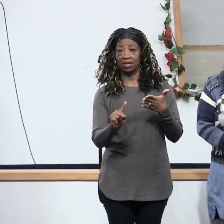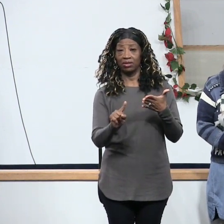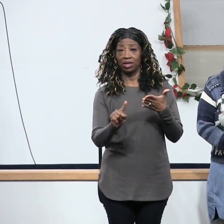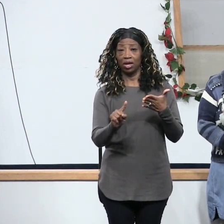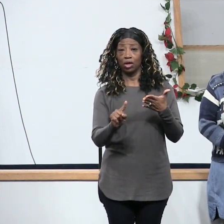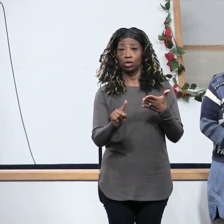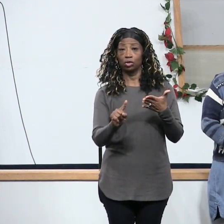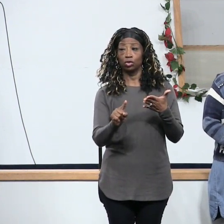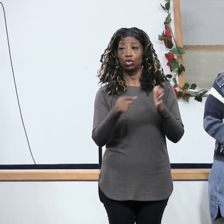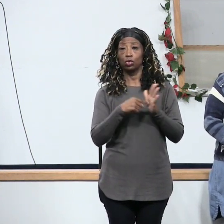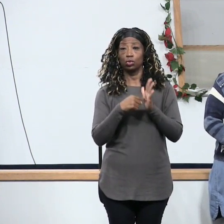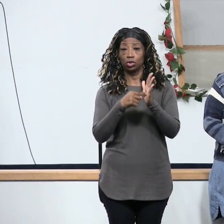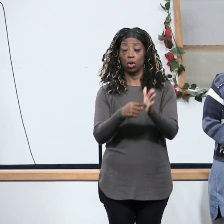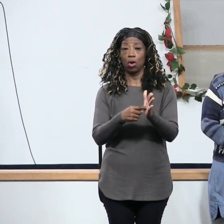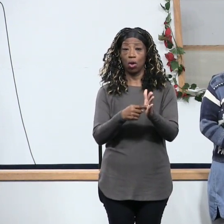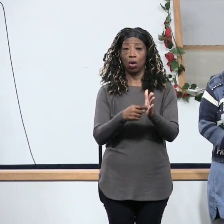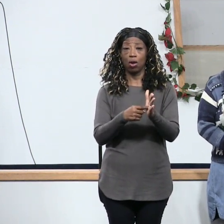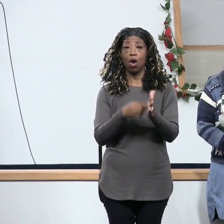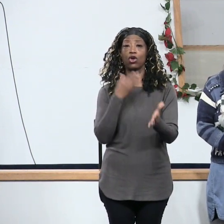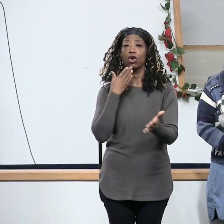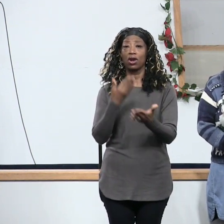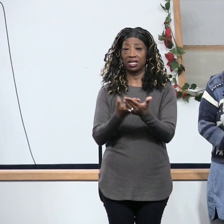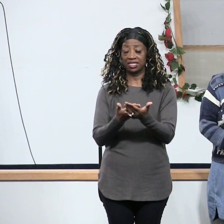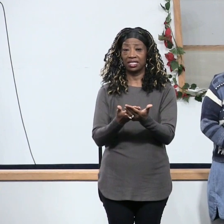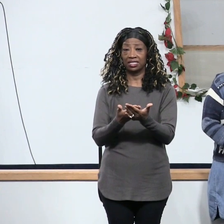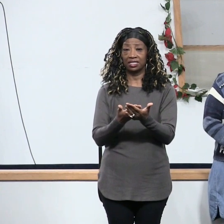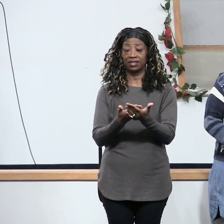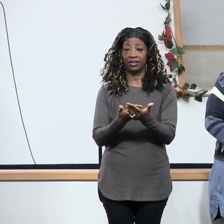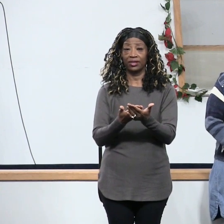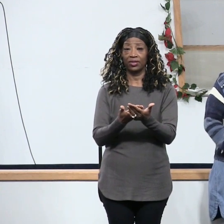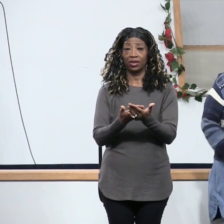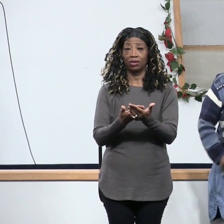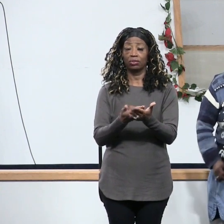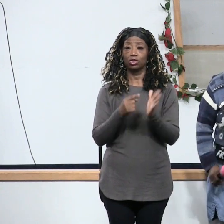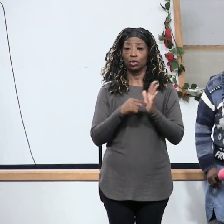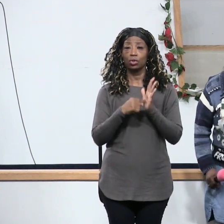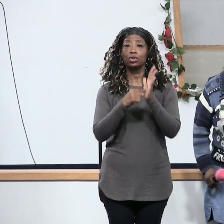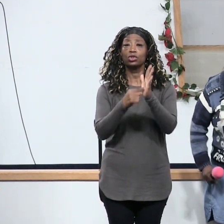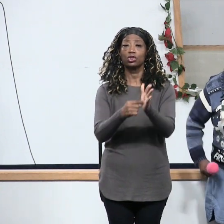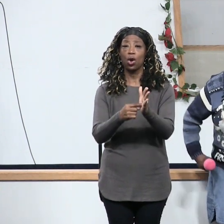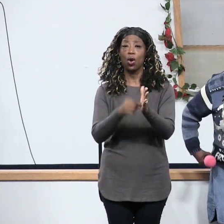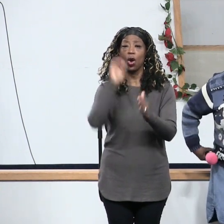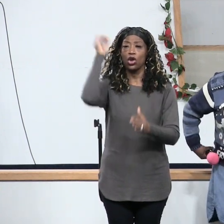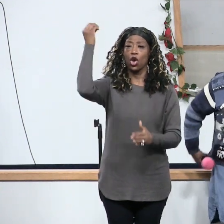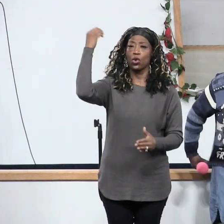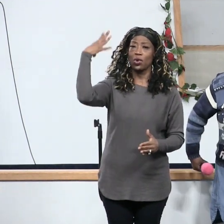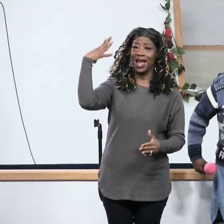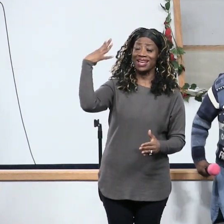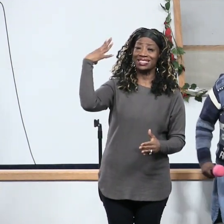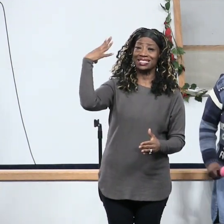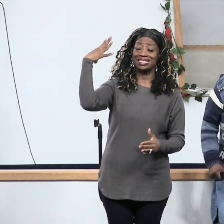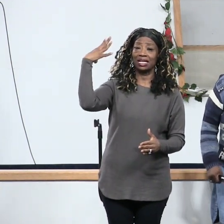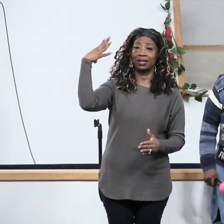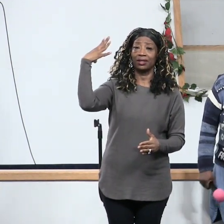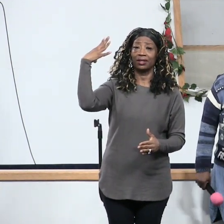to reflect on your goodness, to reflect on your grace.